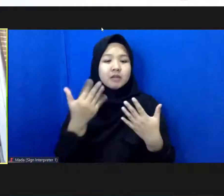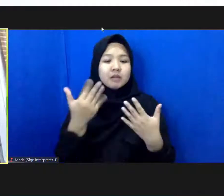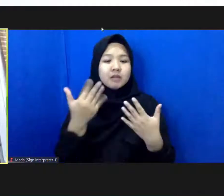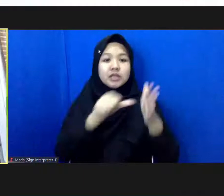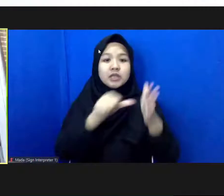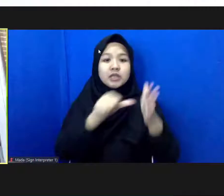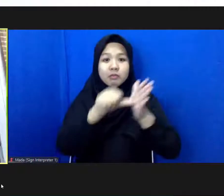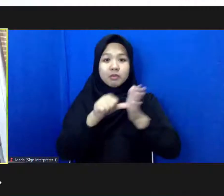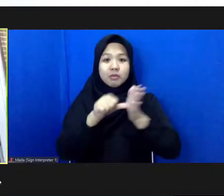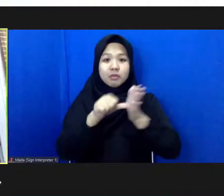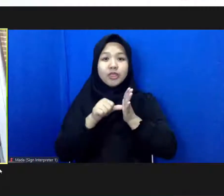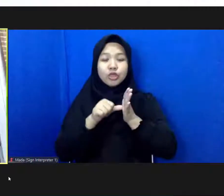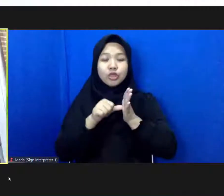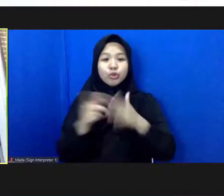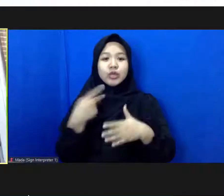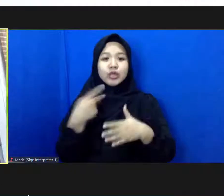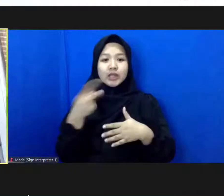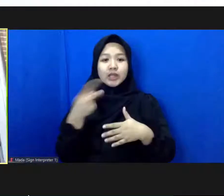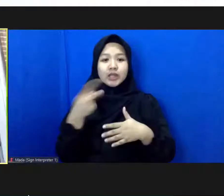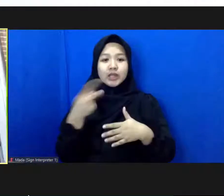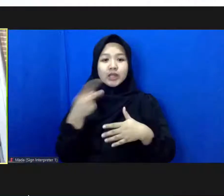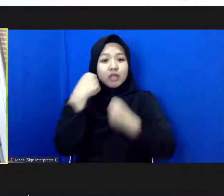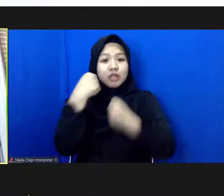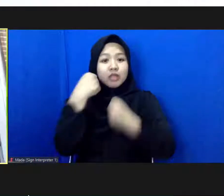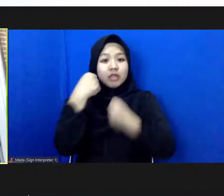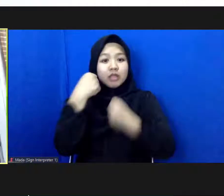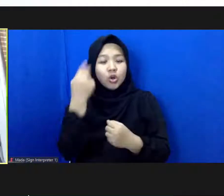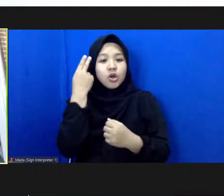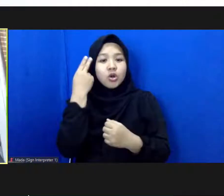the overall resilience within the community.